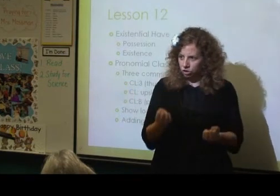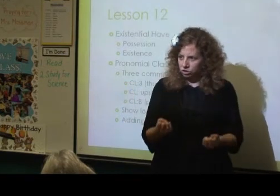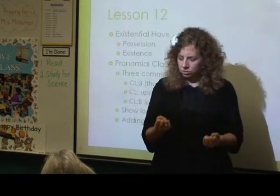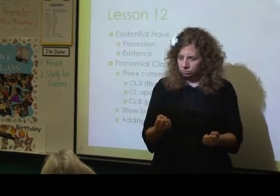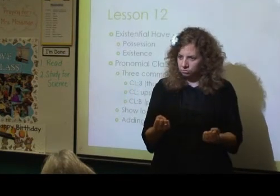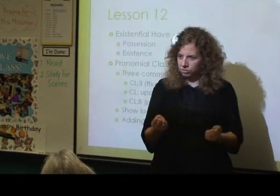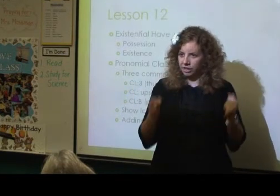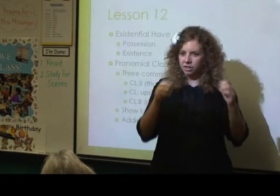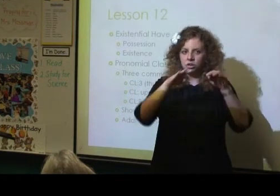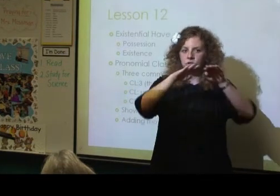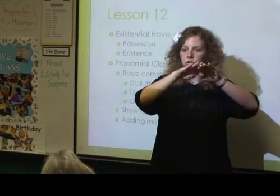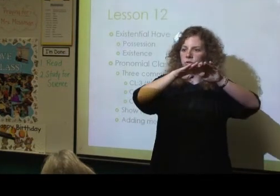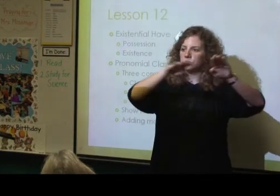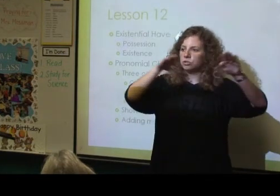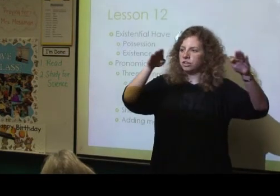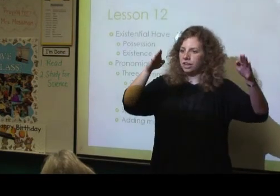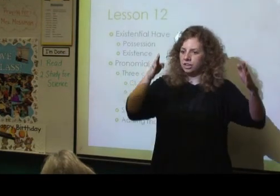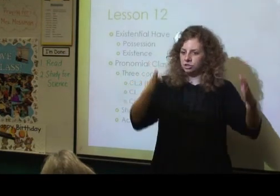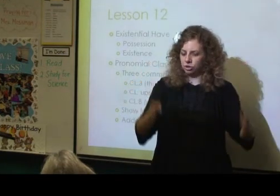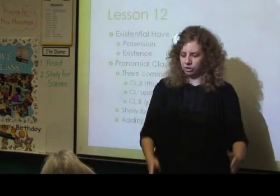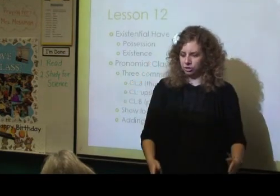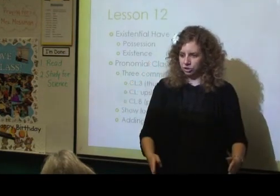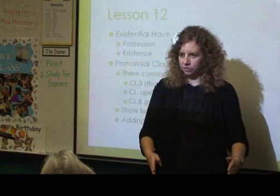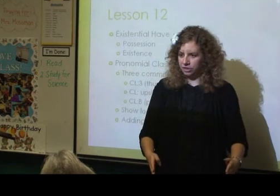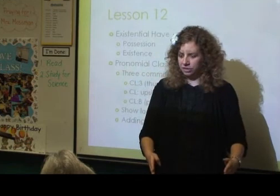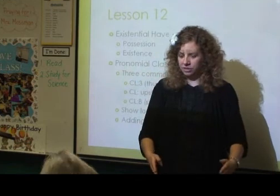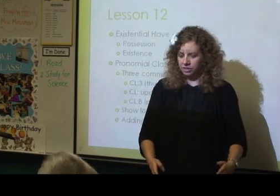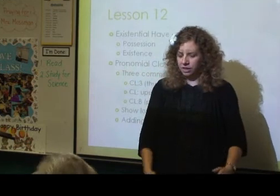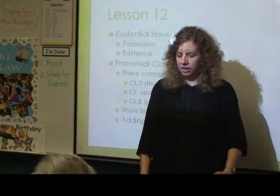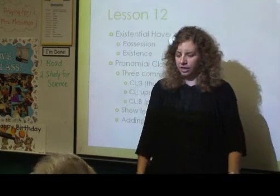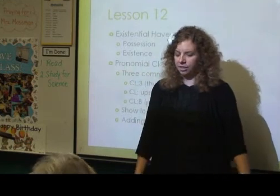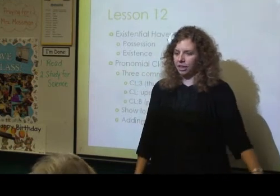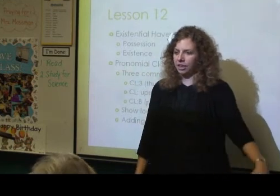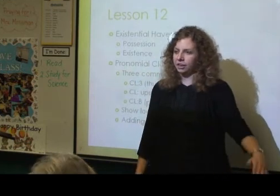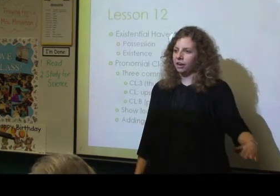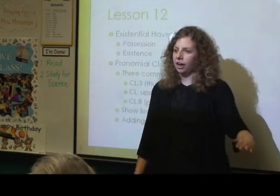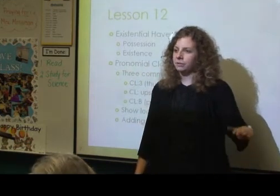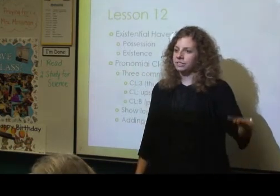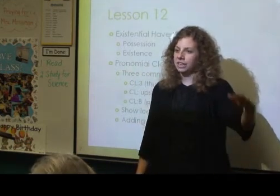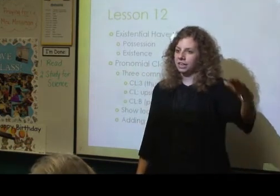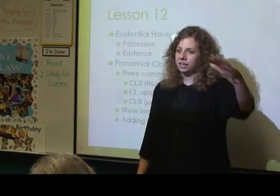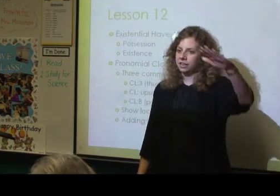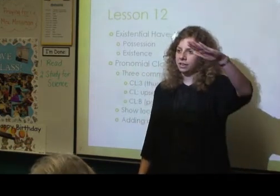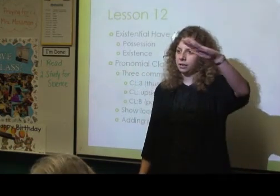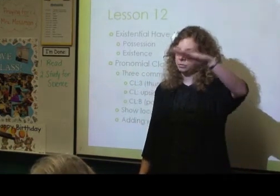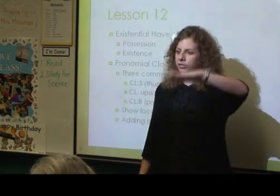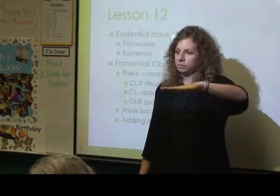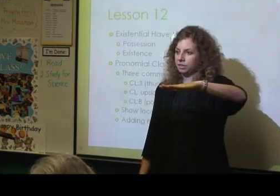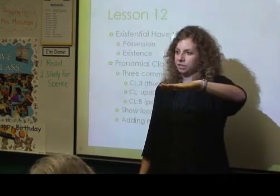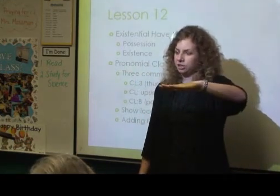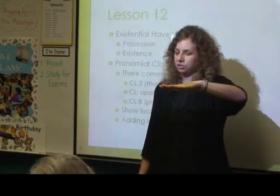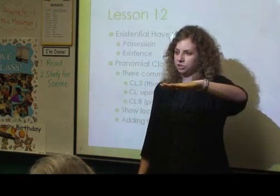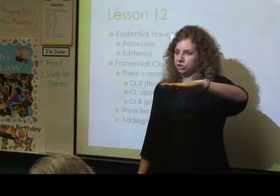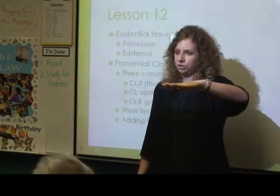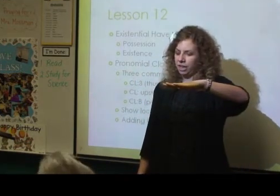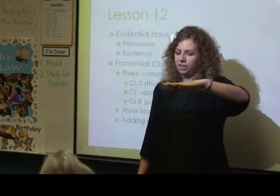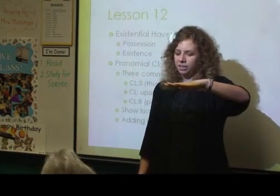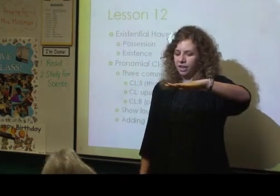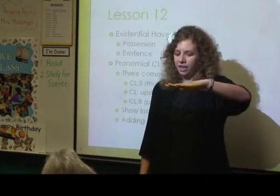drawers. Okay, so I would just go like that and show like the surface. And then I would take and put something there to show that. And